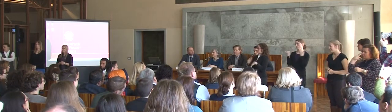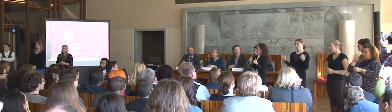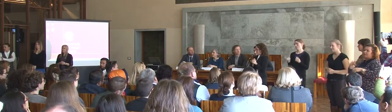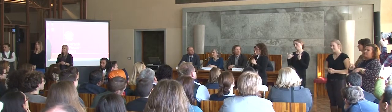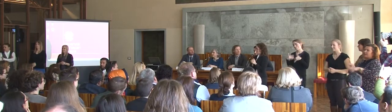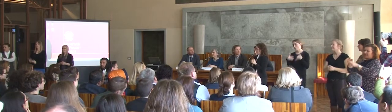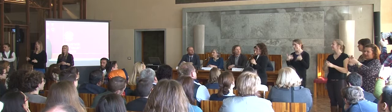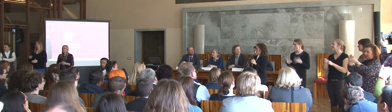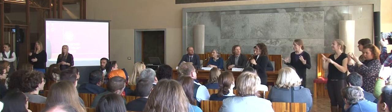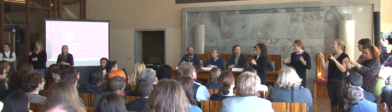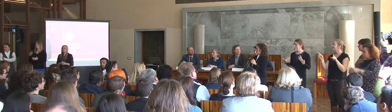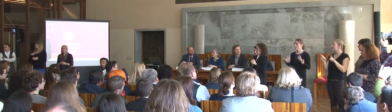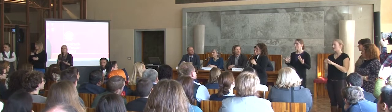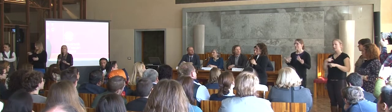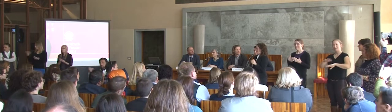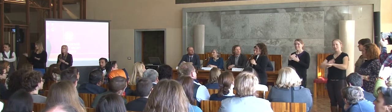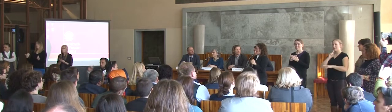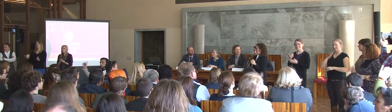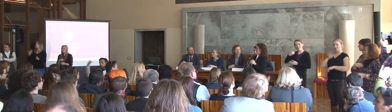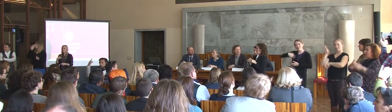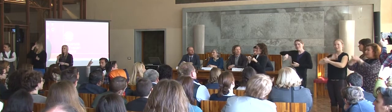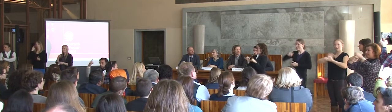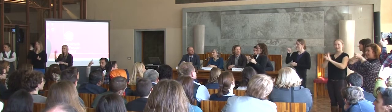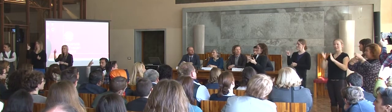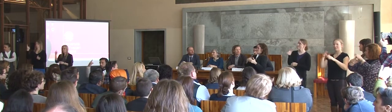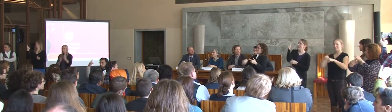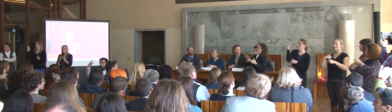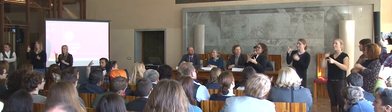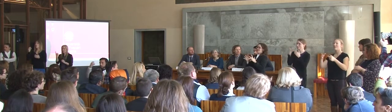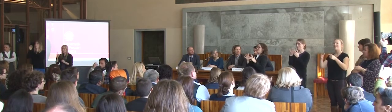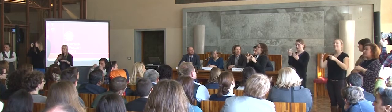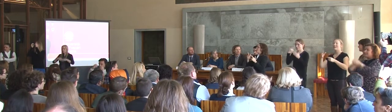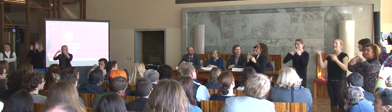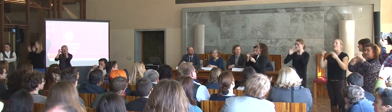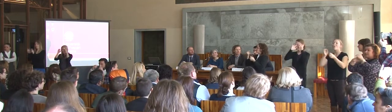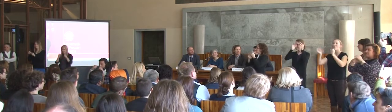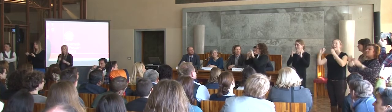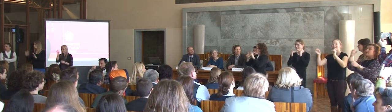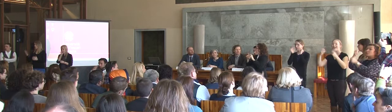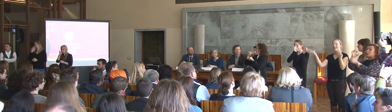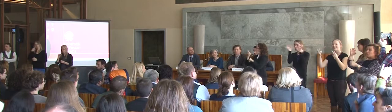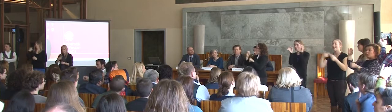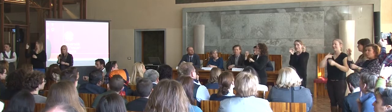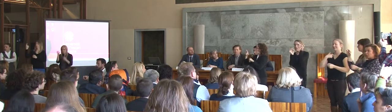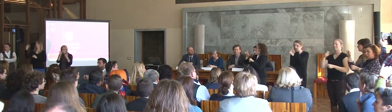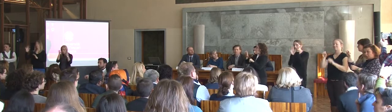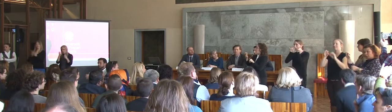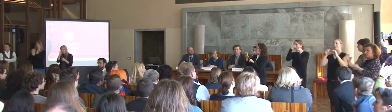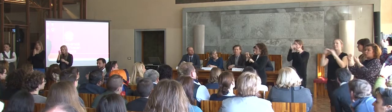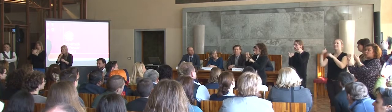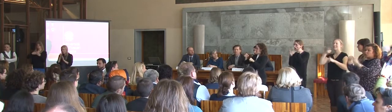This makes us number one on a Google search. So if you search for sign language, we will be at the